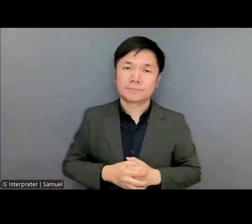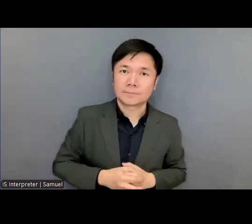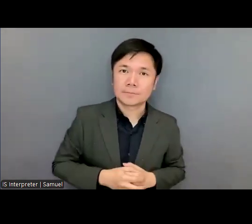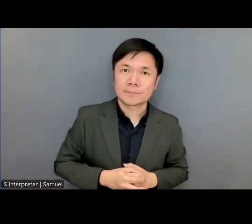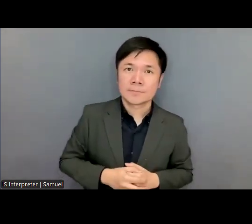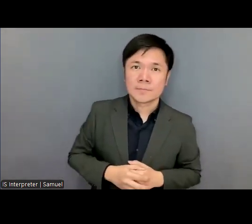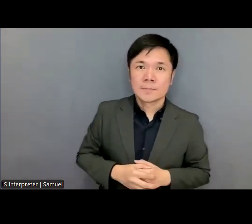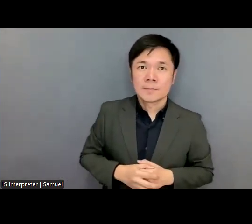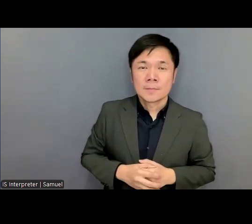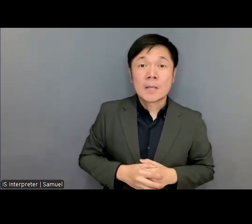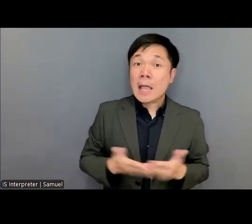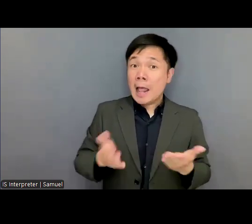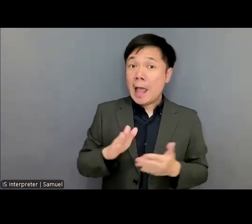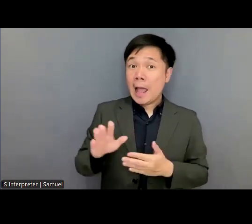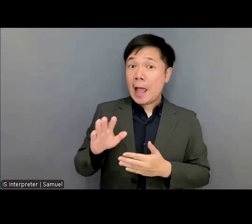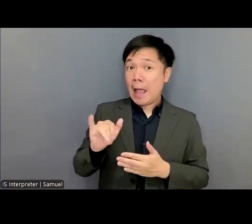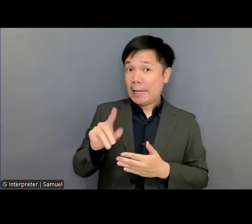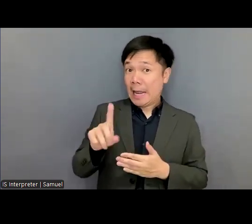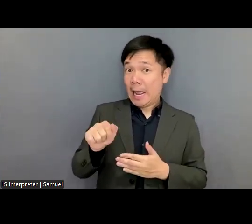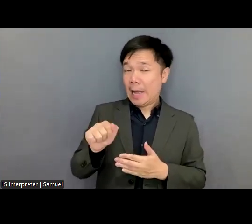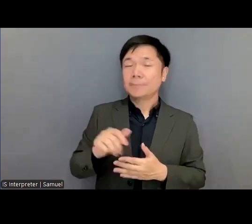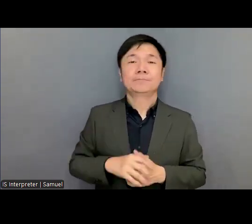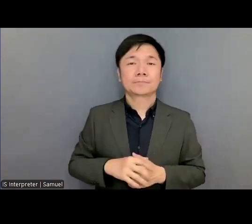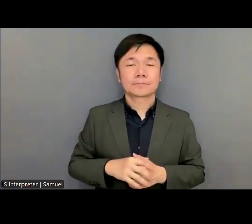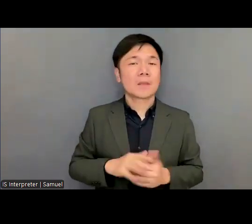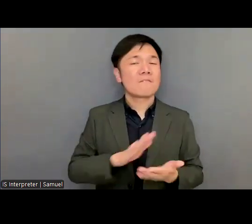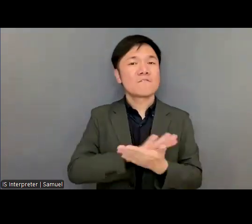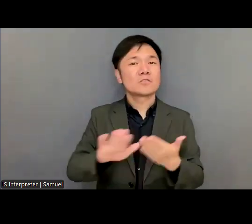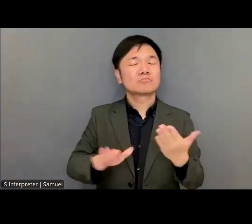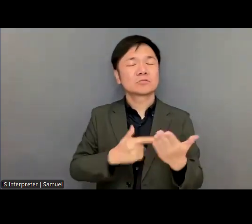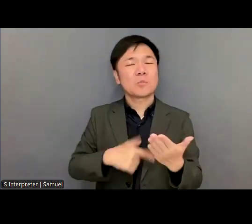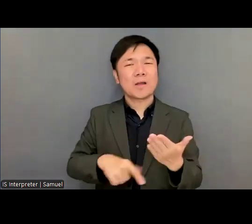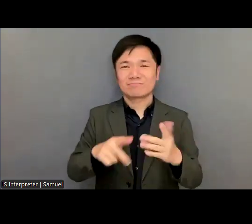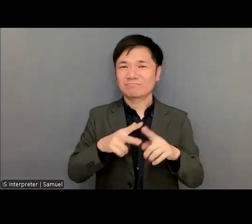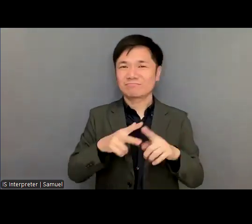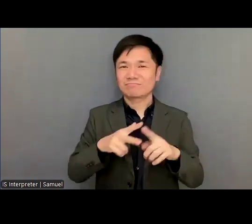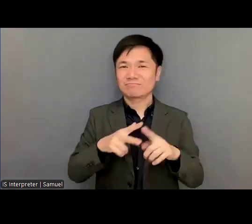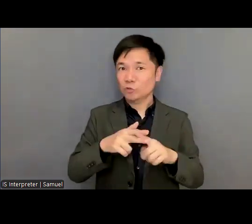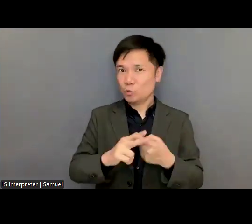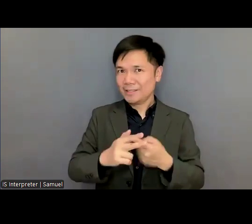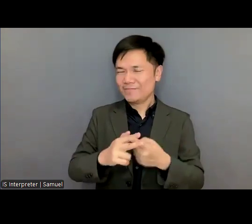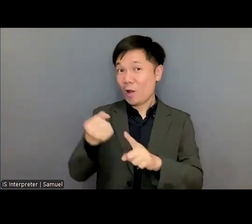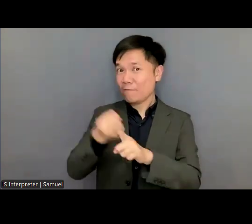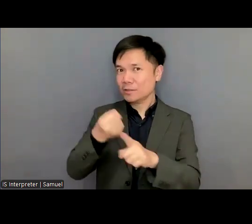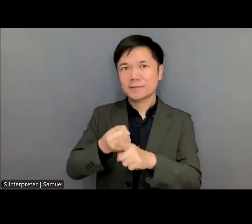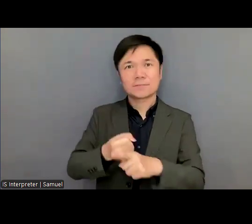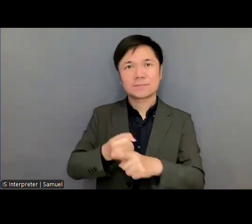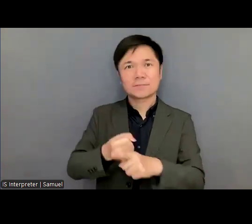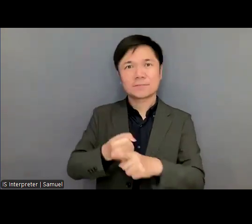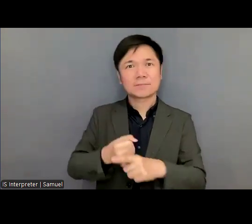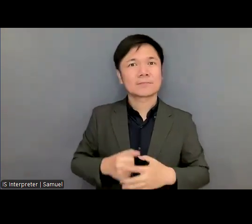As IDA, we have worked on an advocacy toolkit, which includes a lot of key